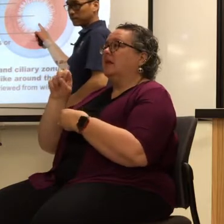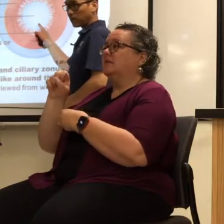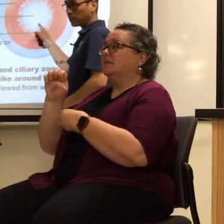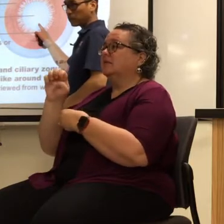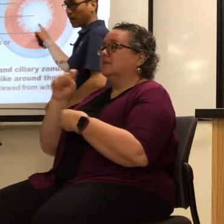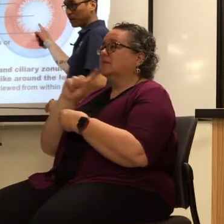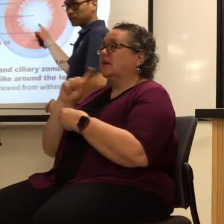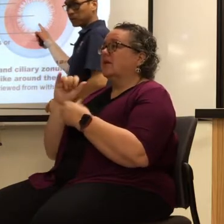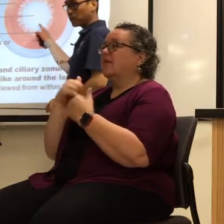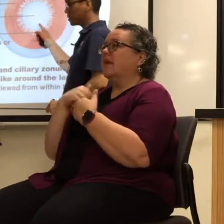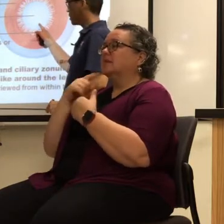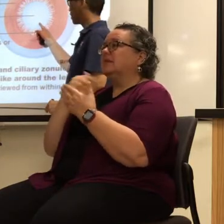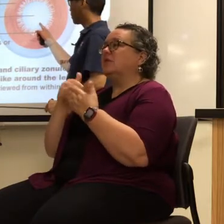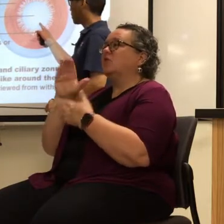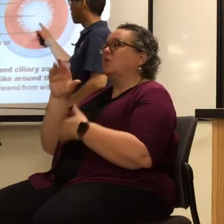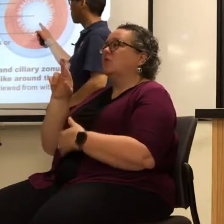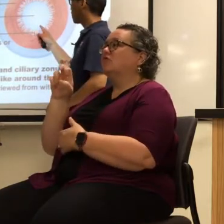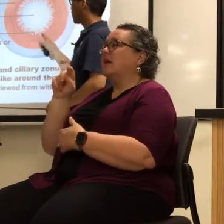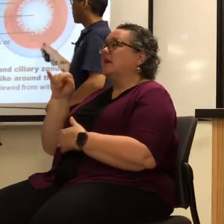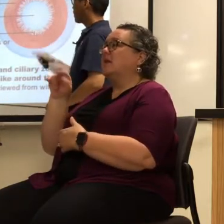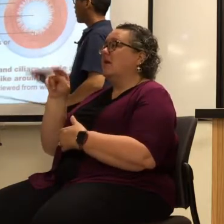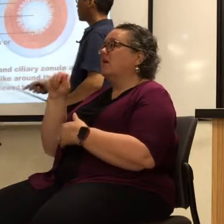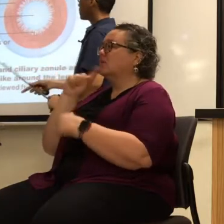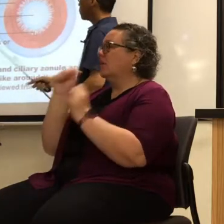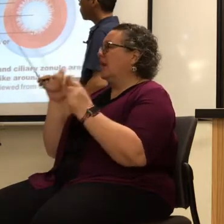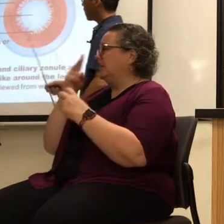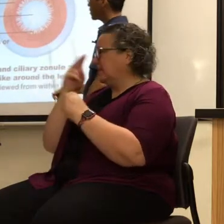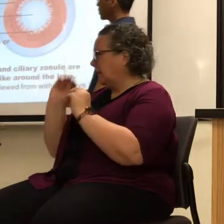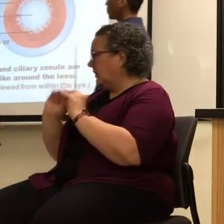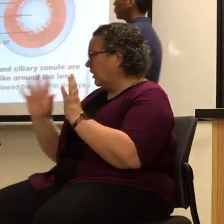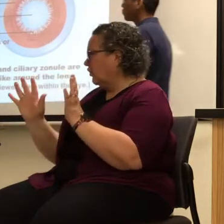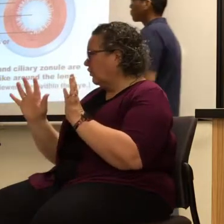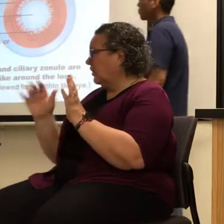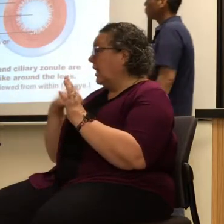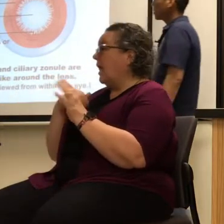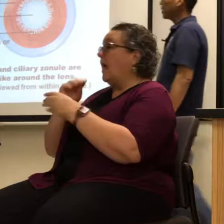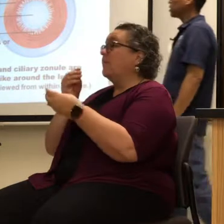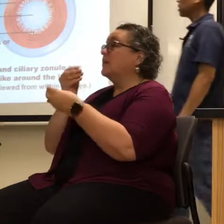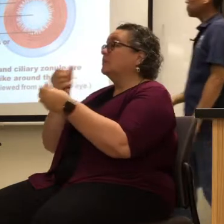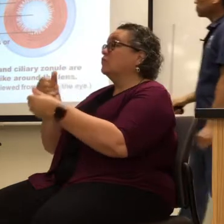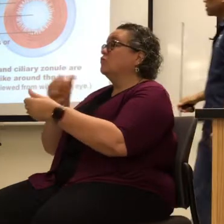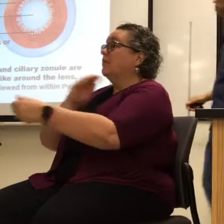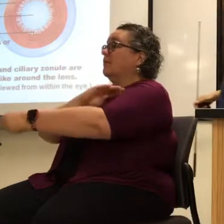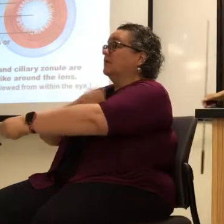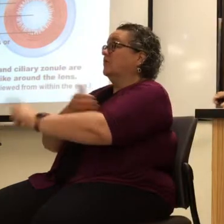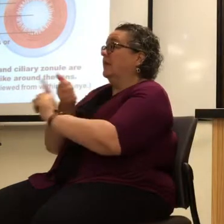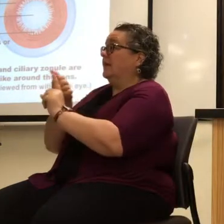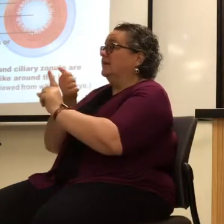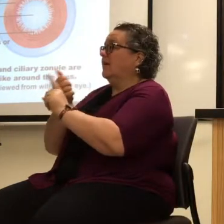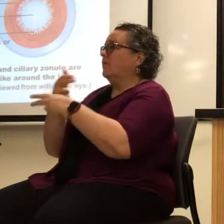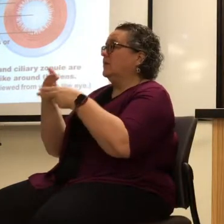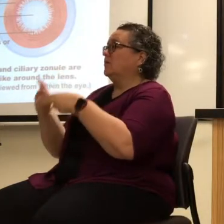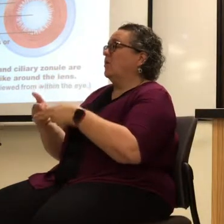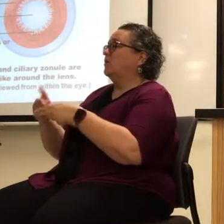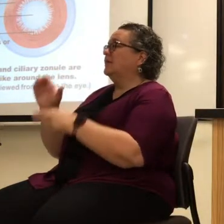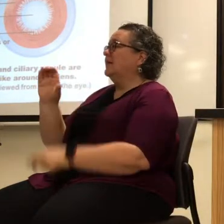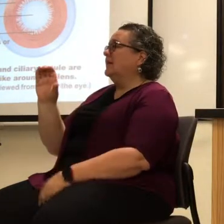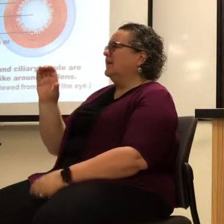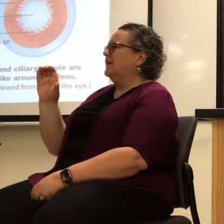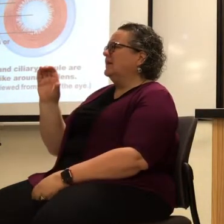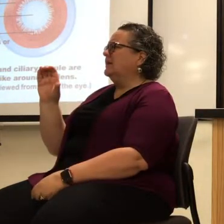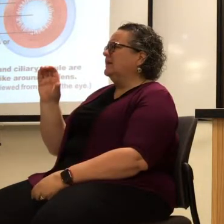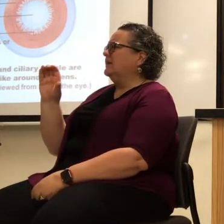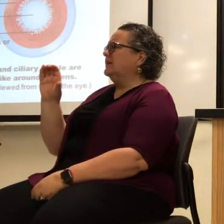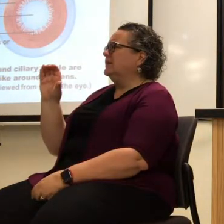rays on your retina so you can see clearly. And the smooth muscle is what's called the ciliary